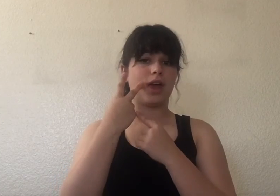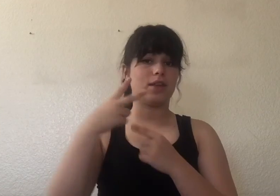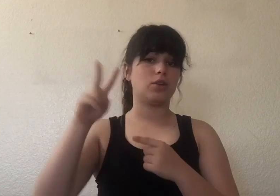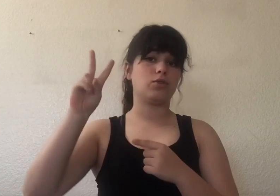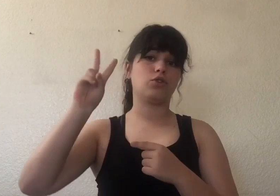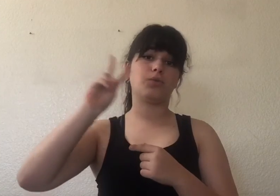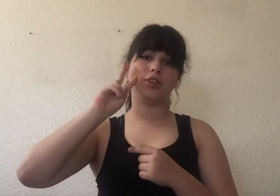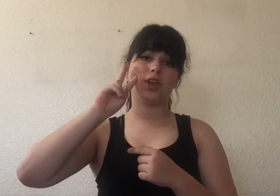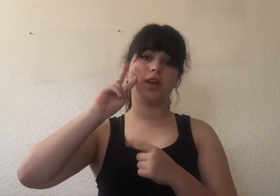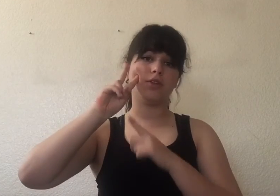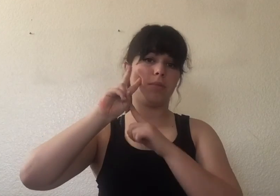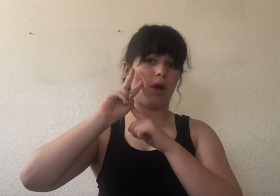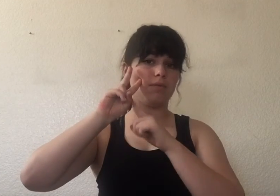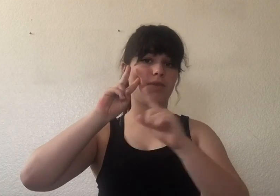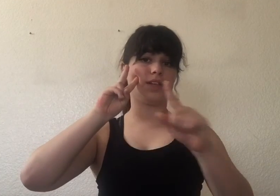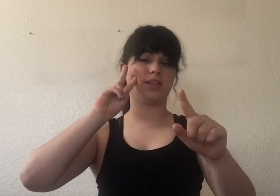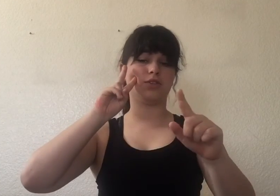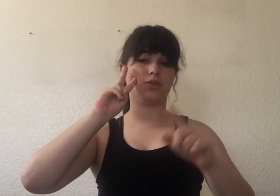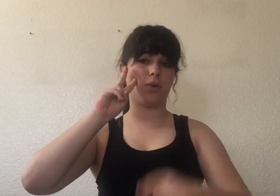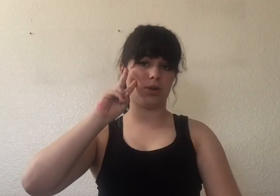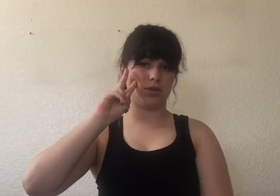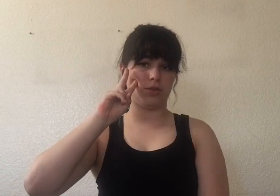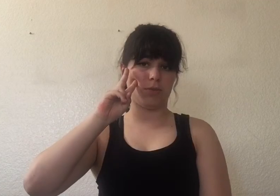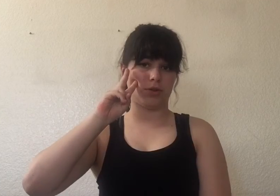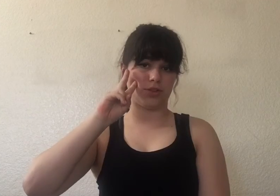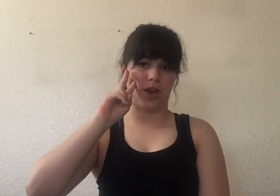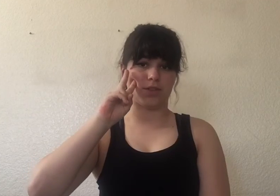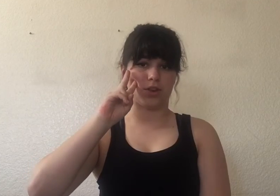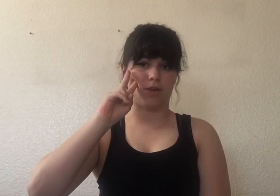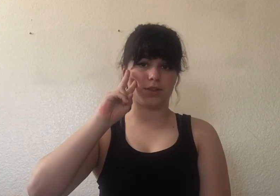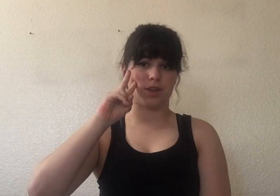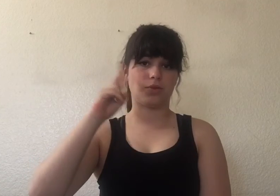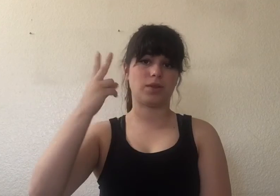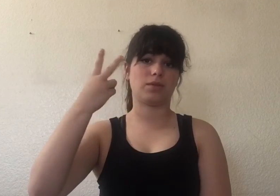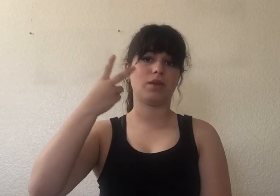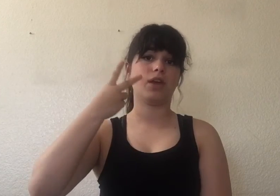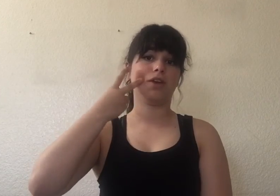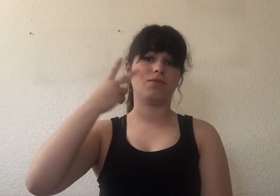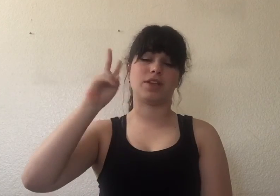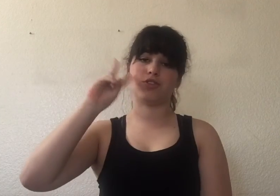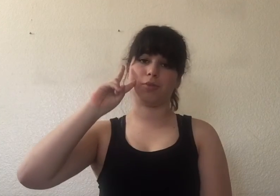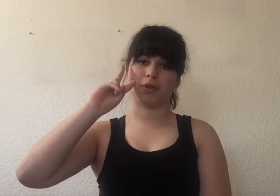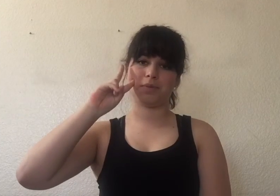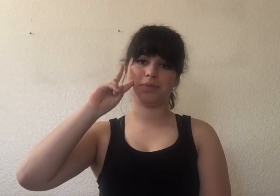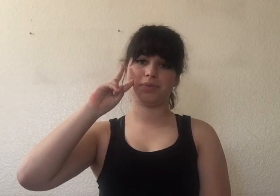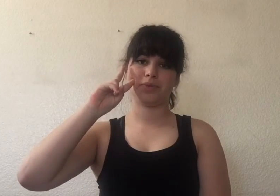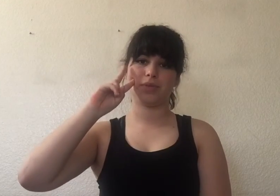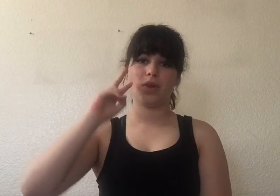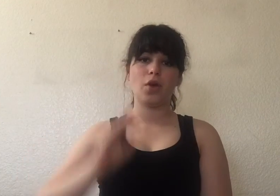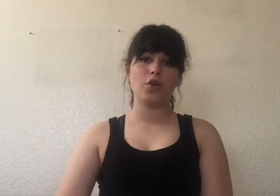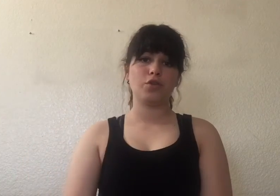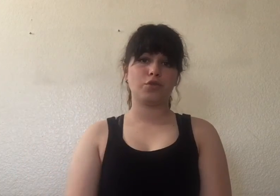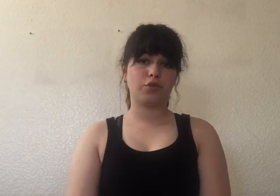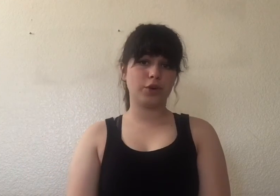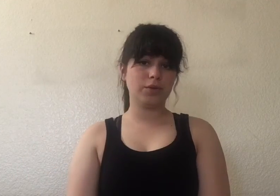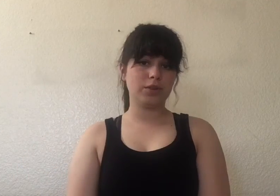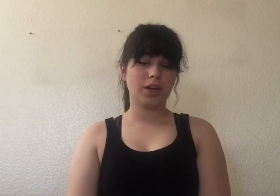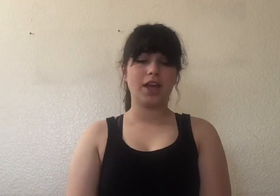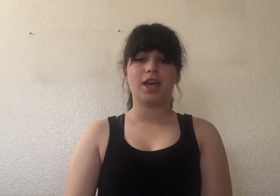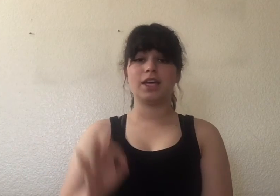then switching it to palm facing towards the person you're having the conversation. Vegetable. Fruit is